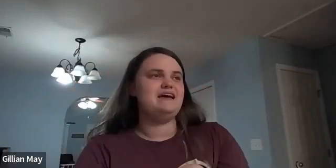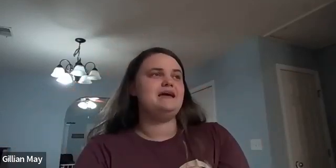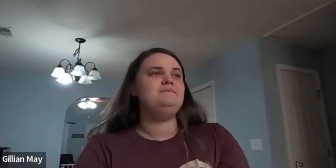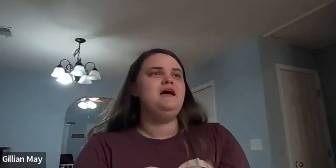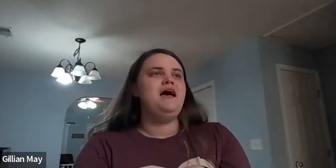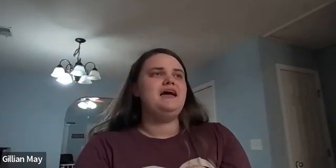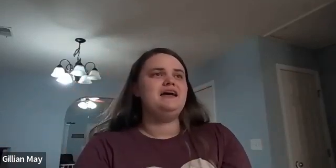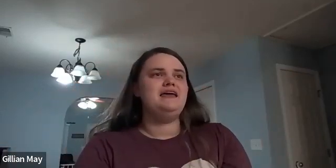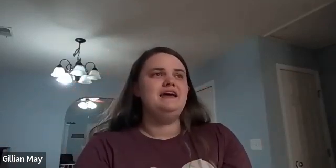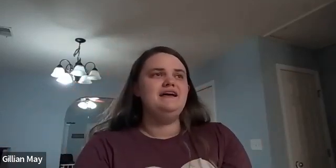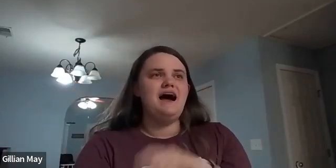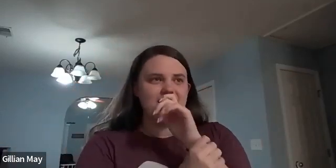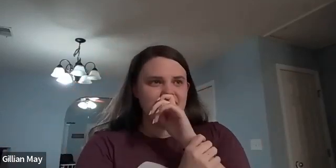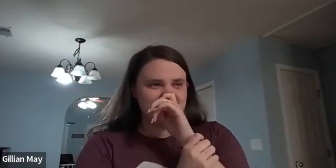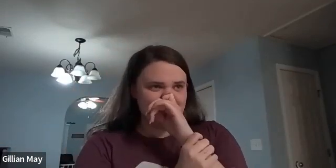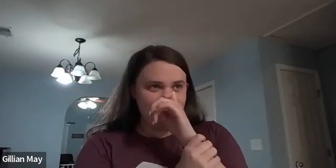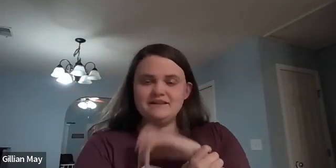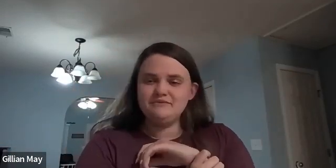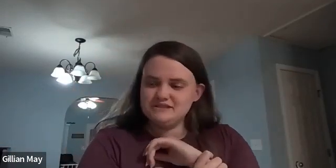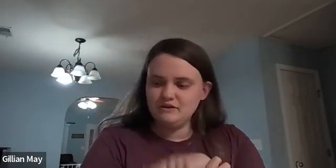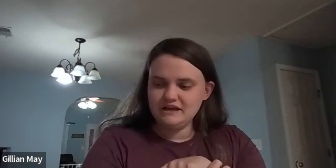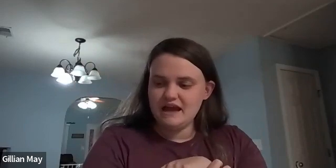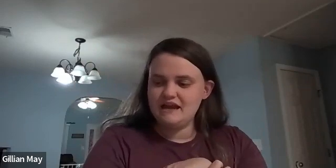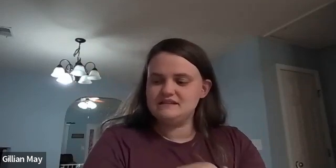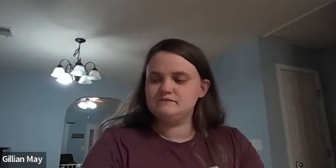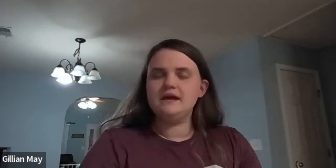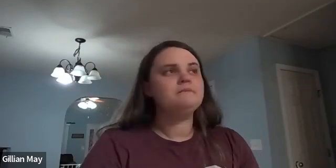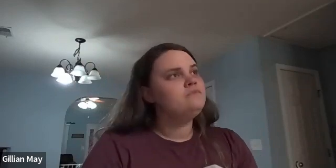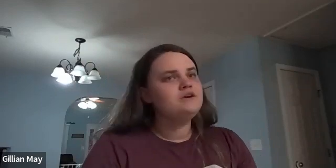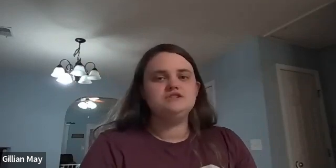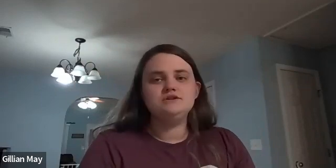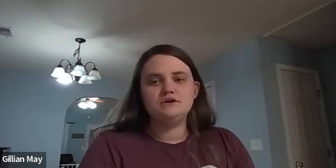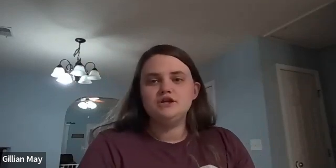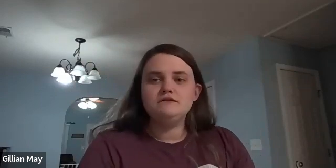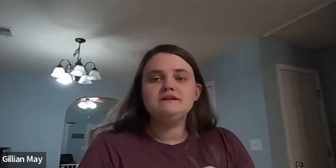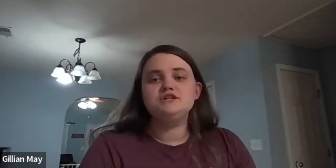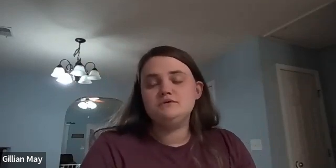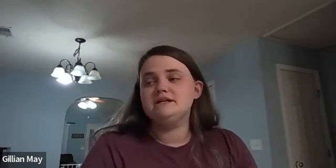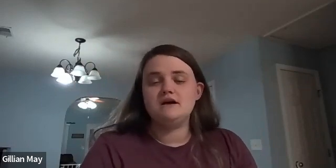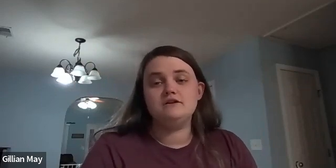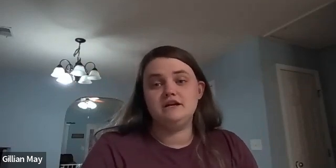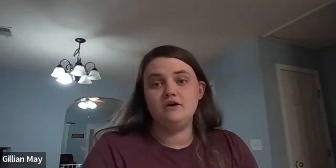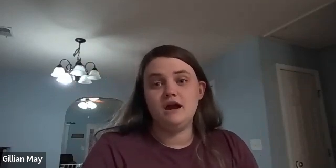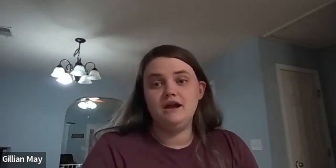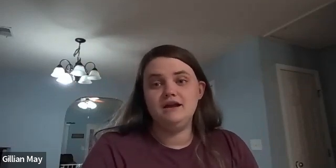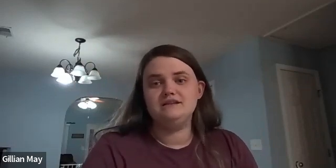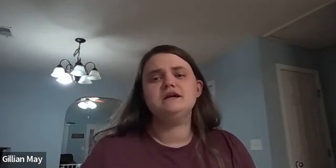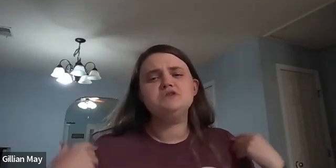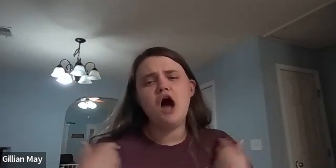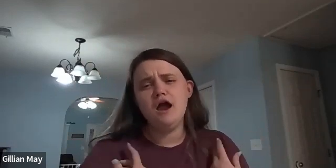day. And I just finally was like looking at his, and I'm like, dude, you have like 2 weeks colored in gray. He's like, I'm